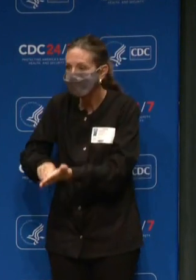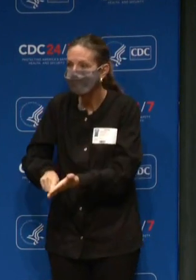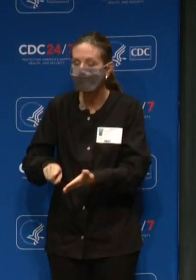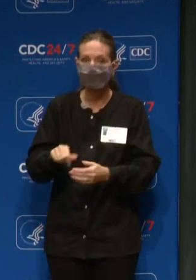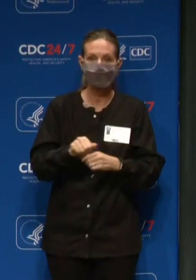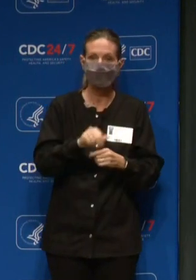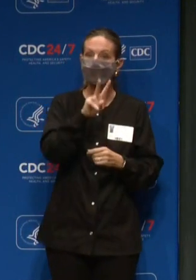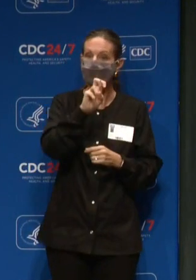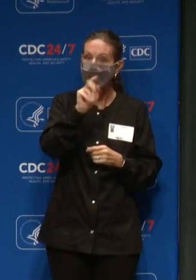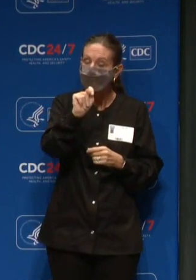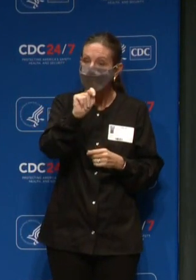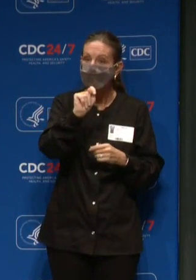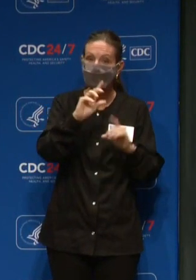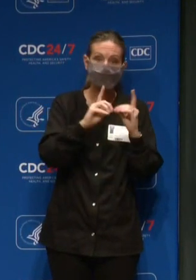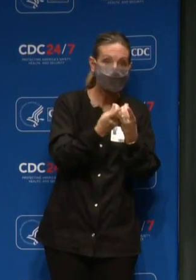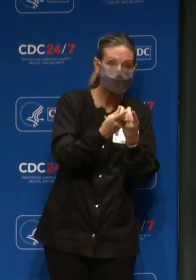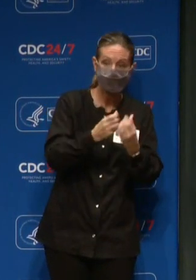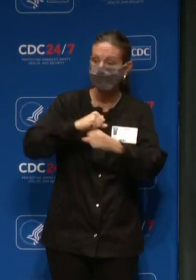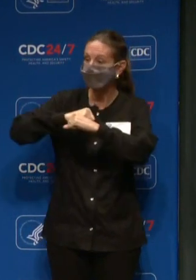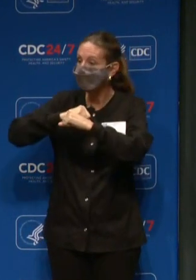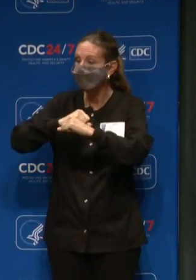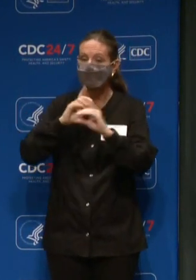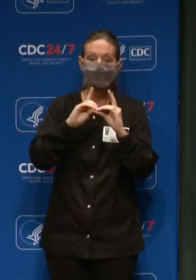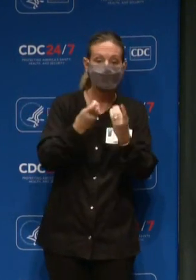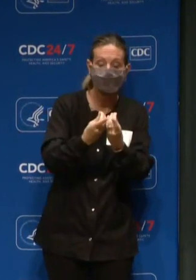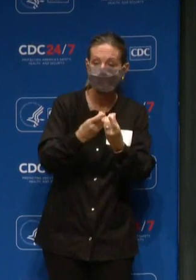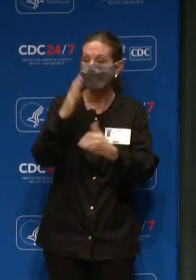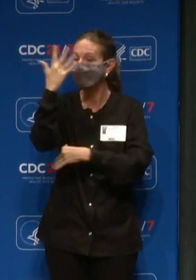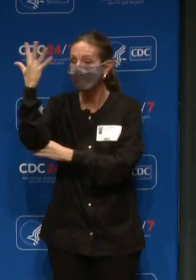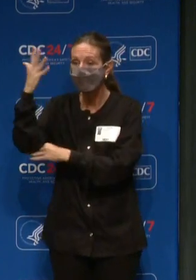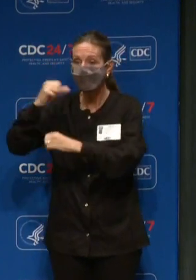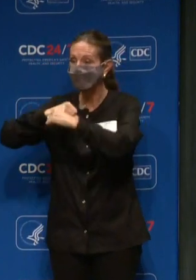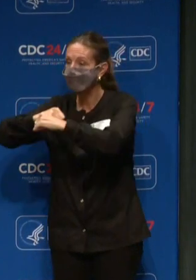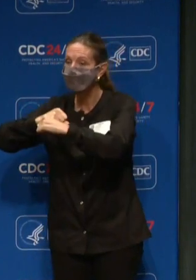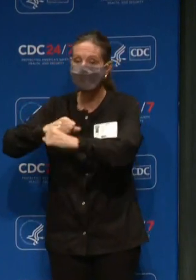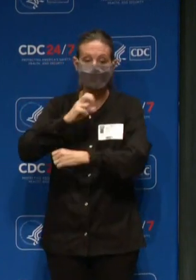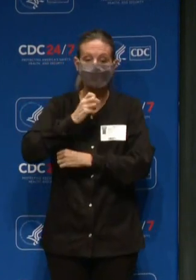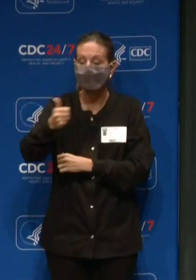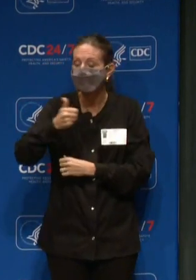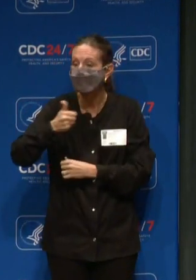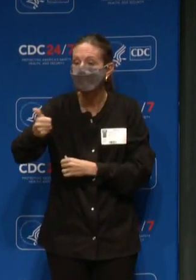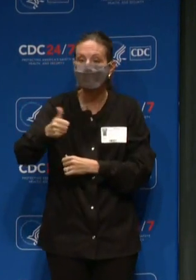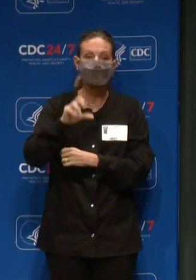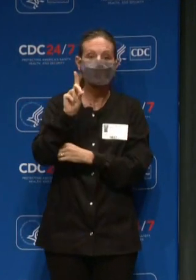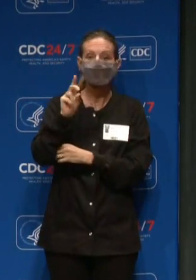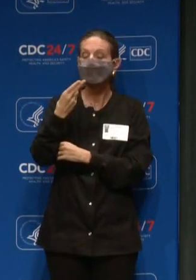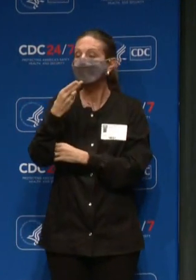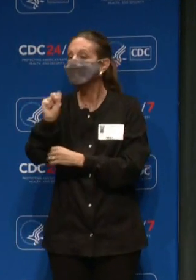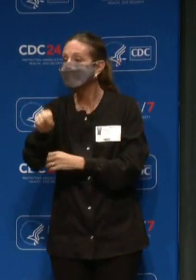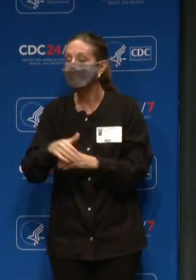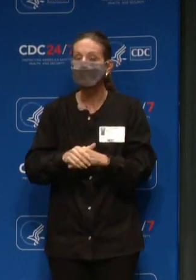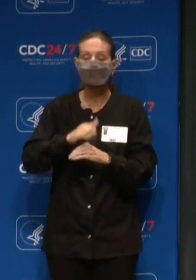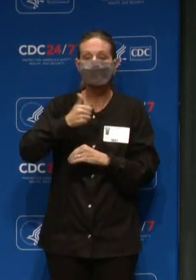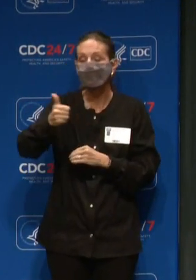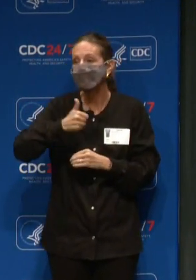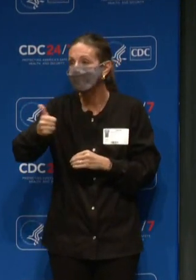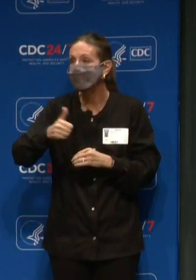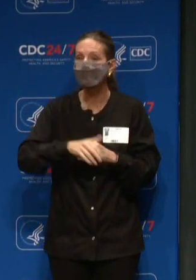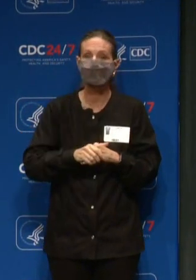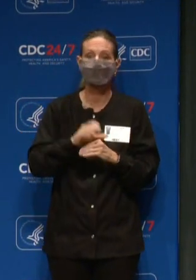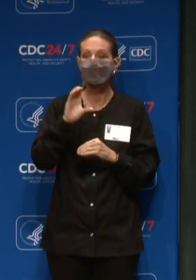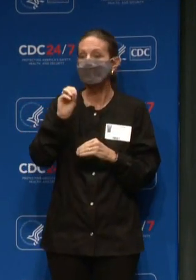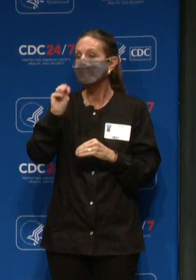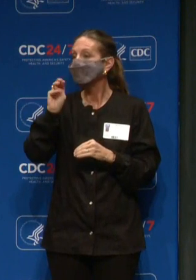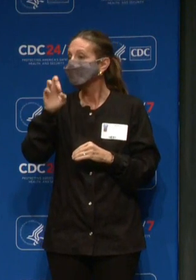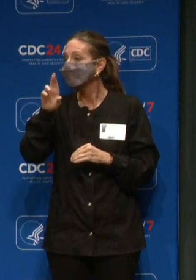around care for our veterans, the Defense Department around force protection, transportation, DHS around transportation issues, international commerce, the